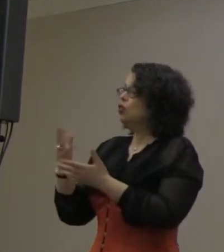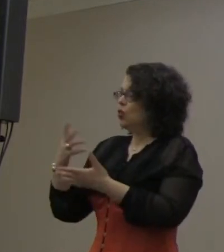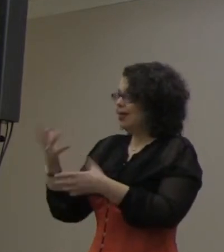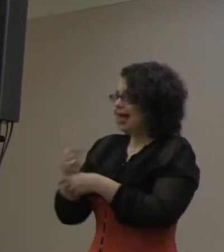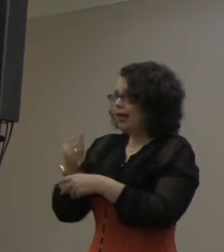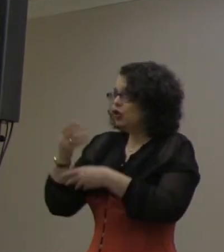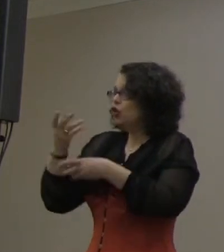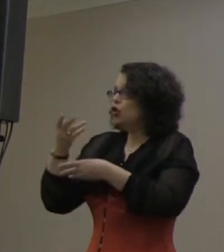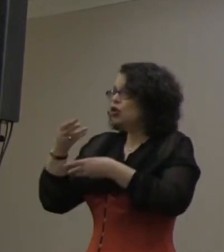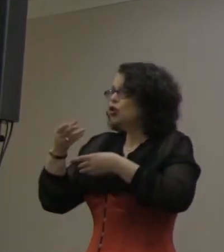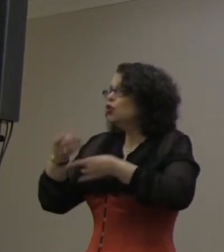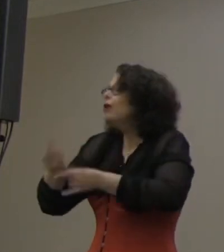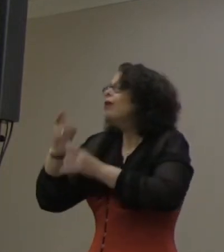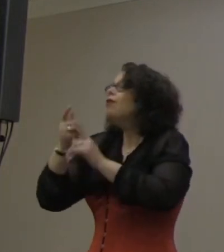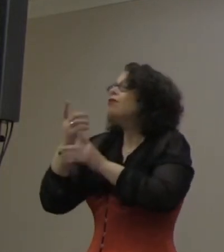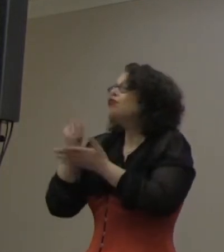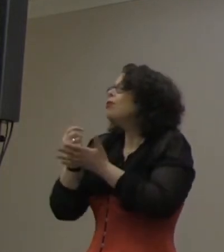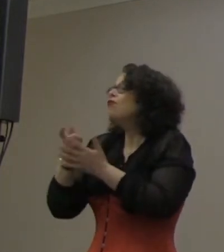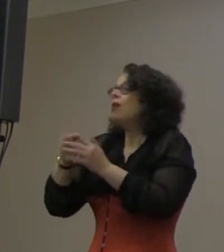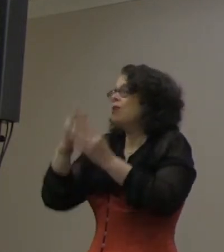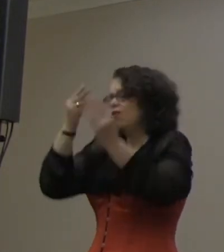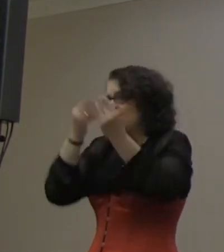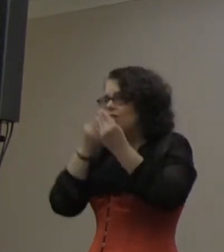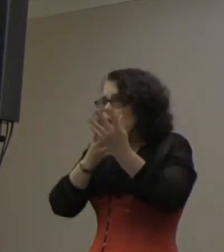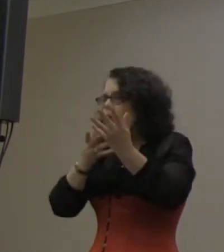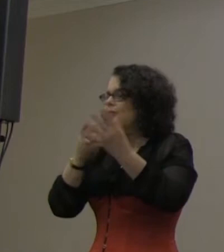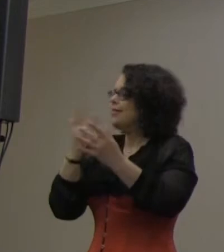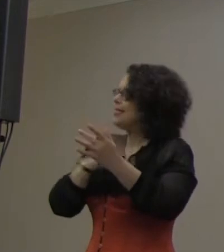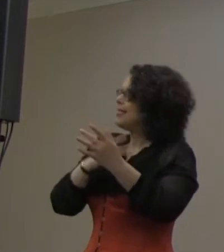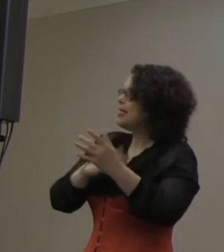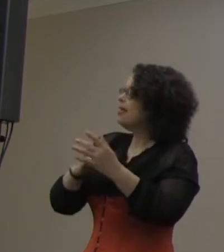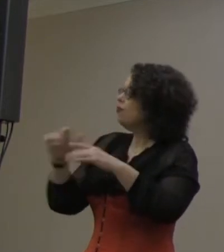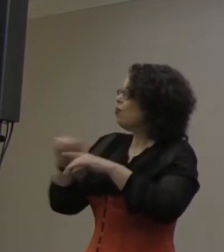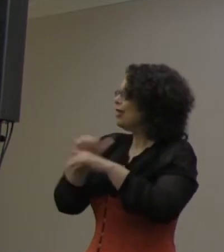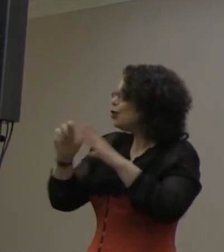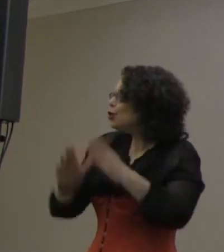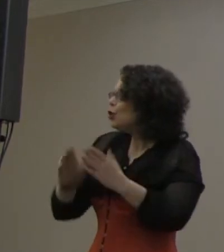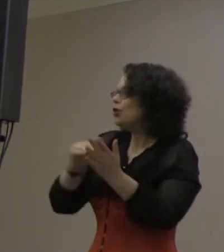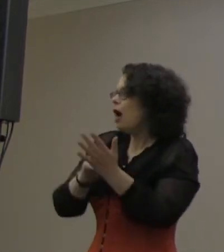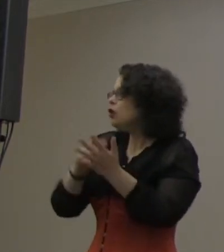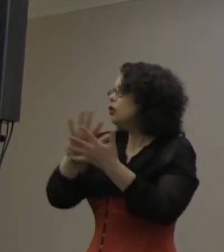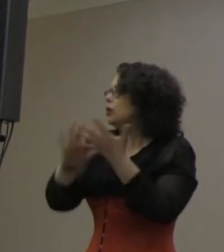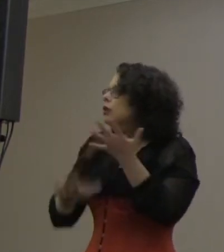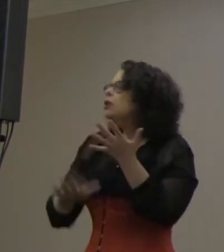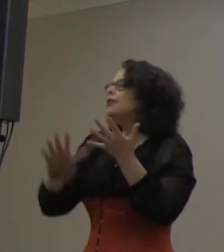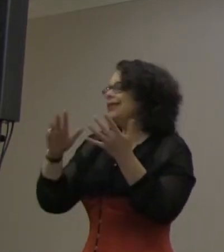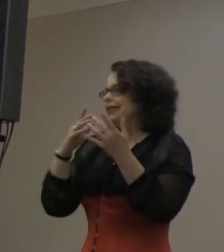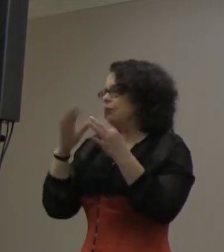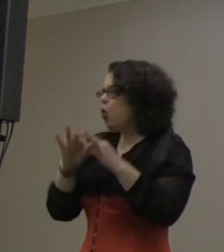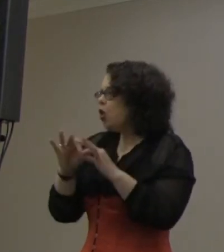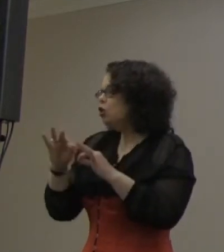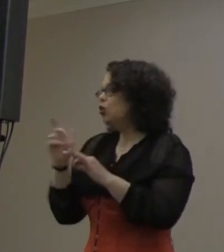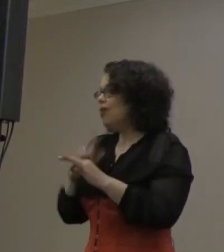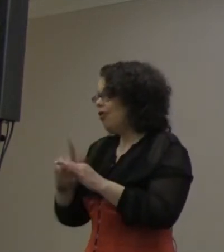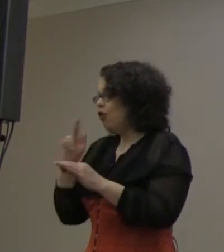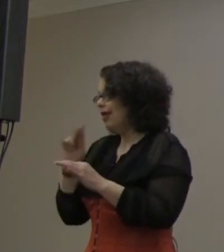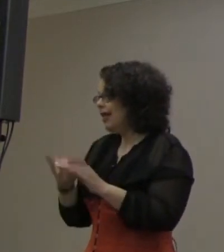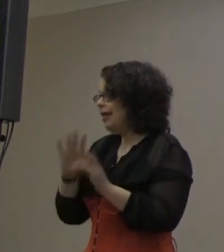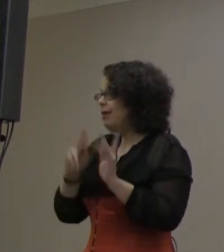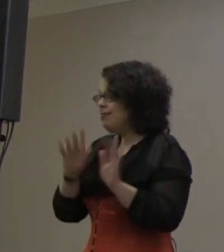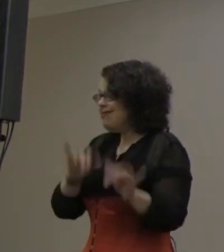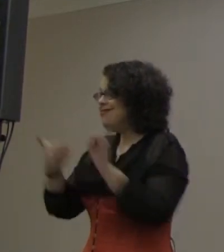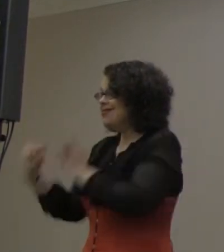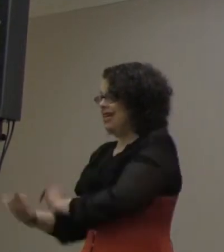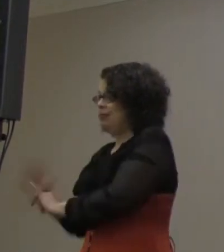and sensitive practitioners is as salient to leather and kinky people as it is to members of the